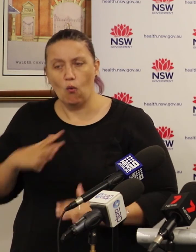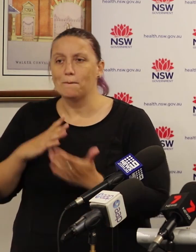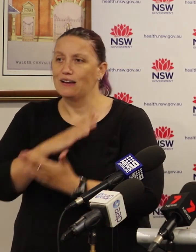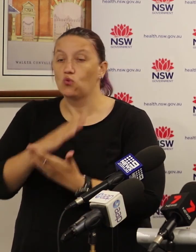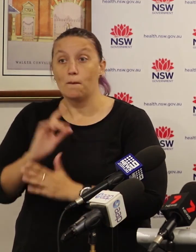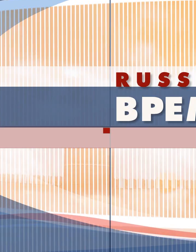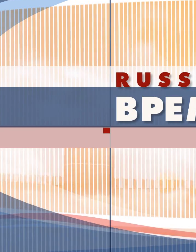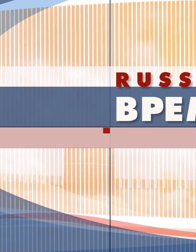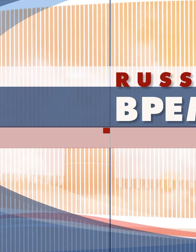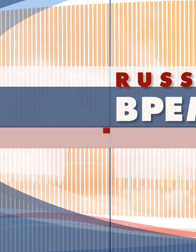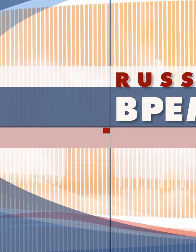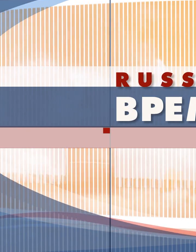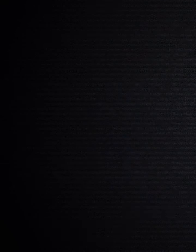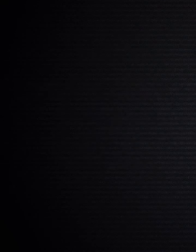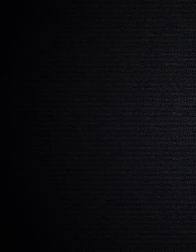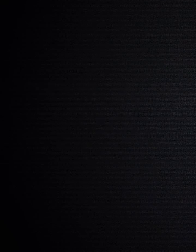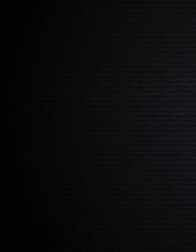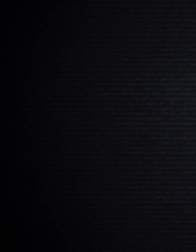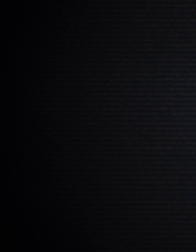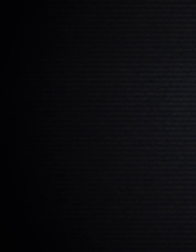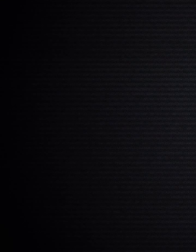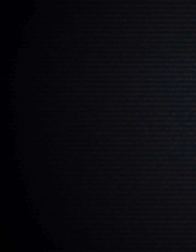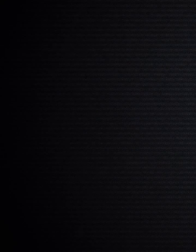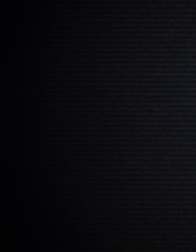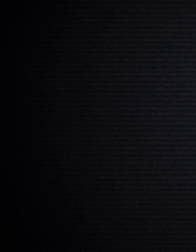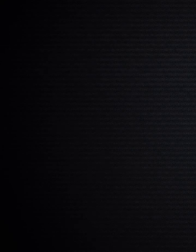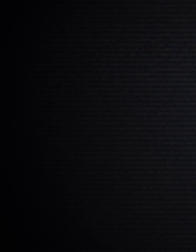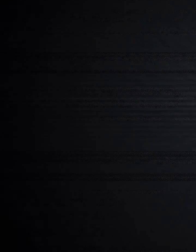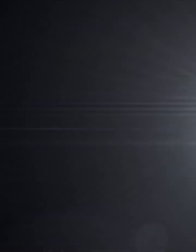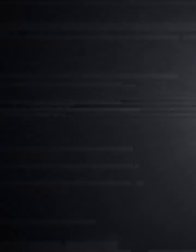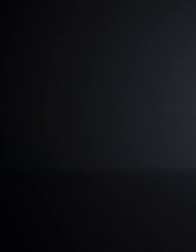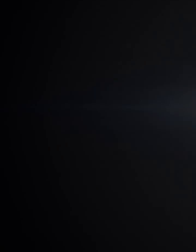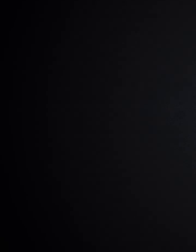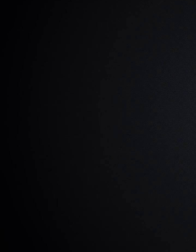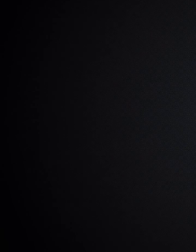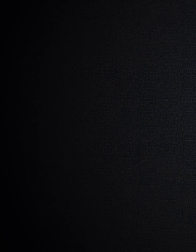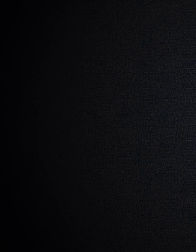children in that school environment.